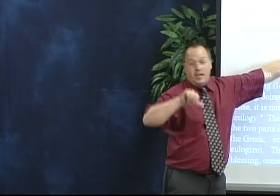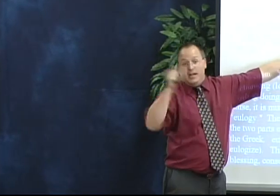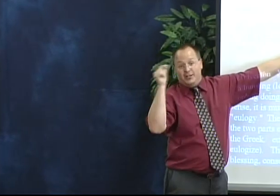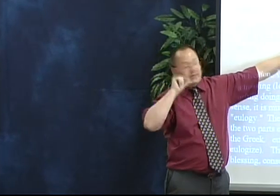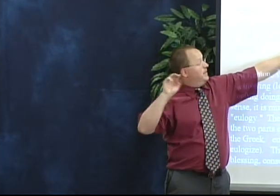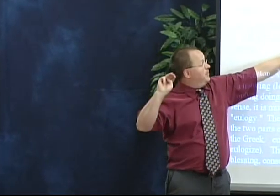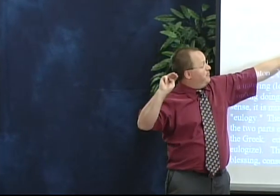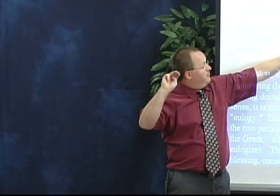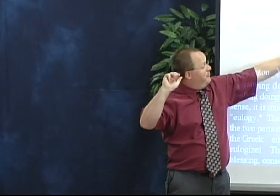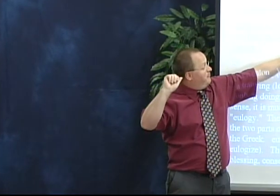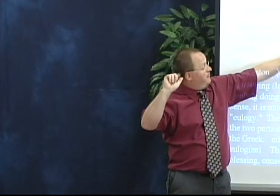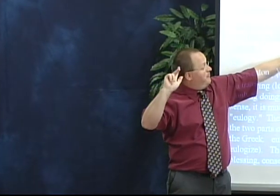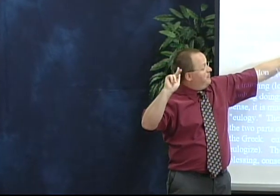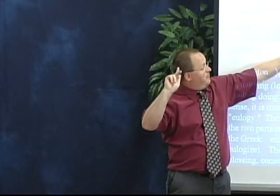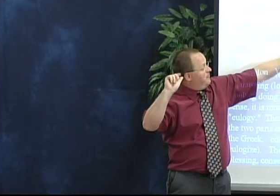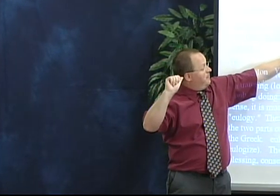And makarios